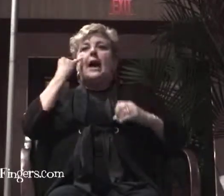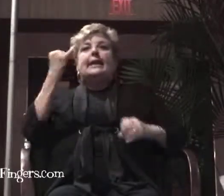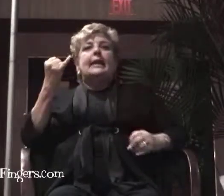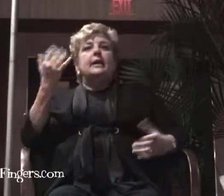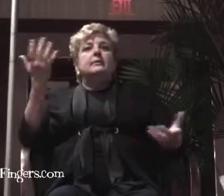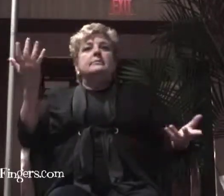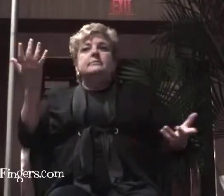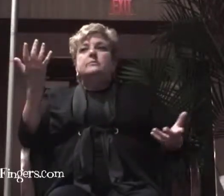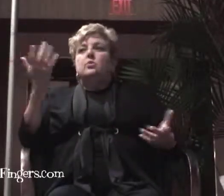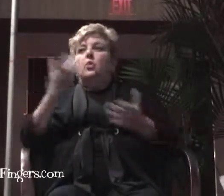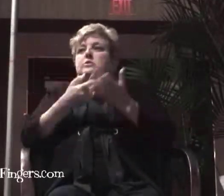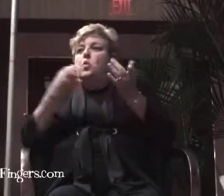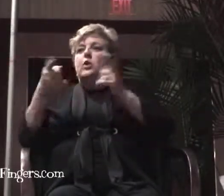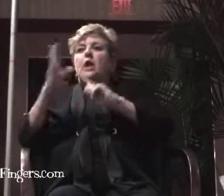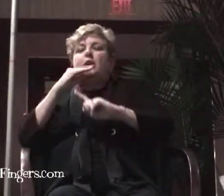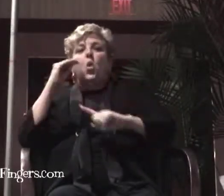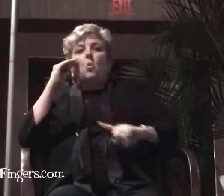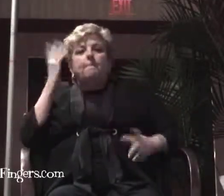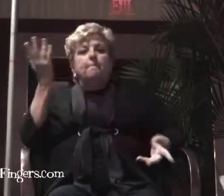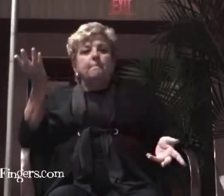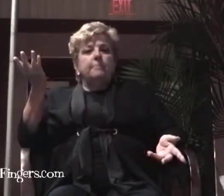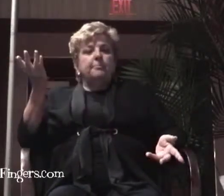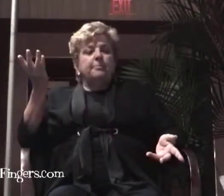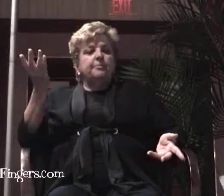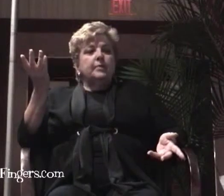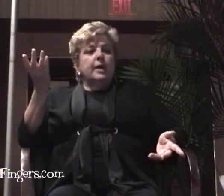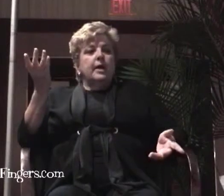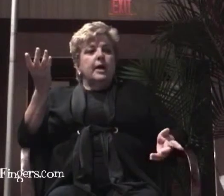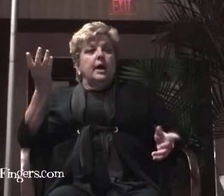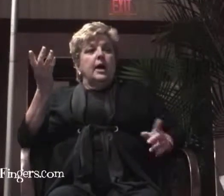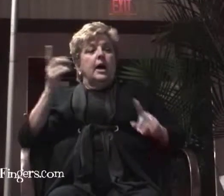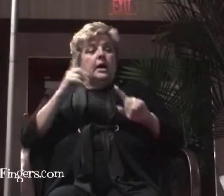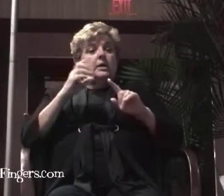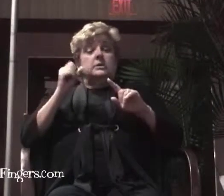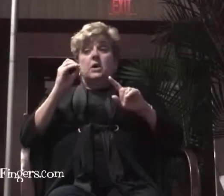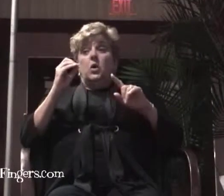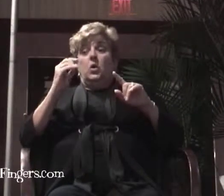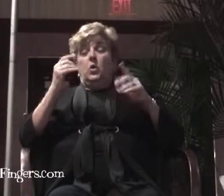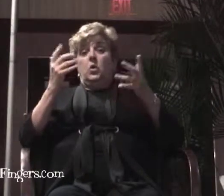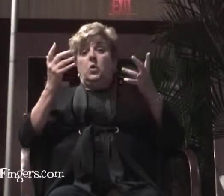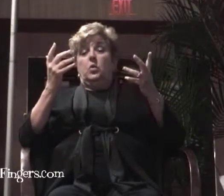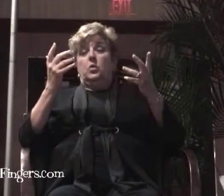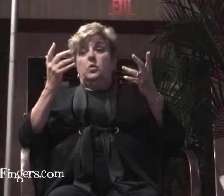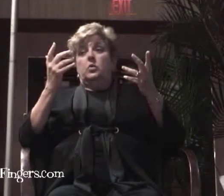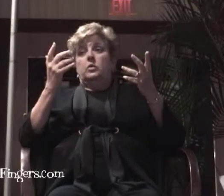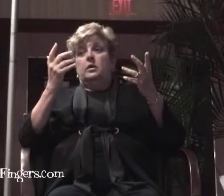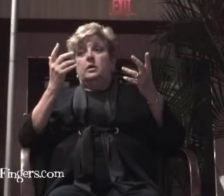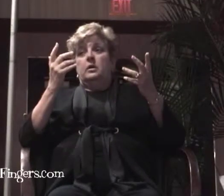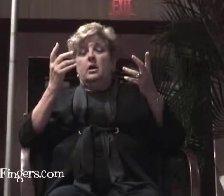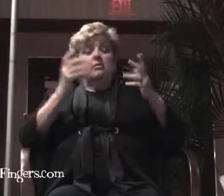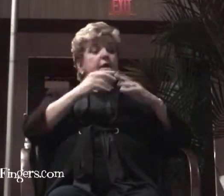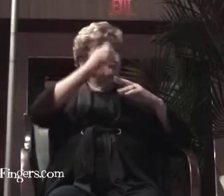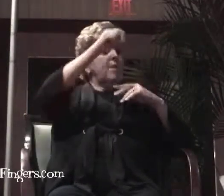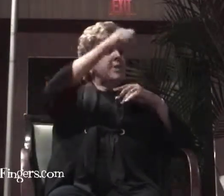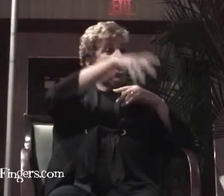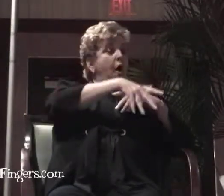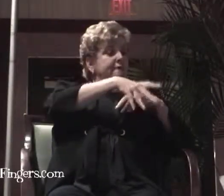society. But they dropped me off in an outfit that was in the mountains up near where Laos